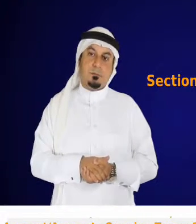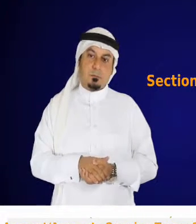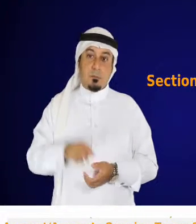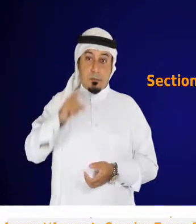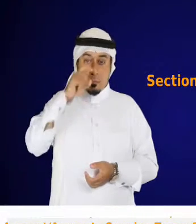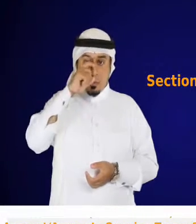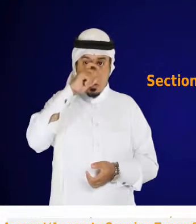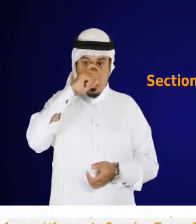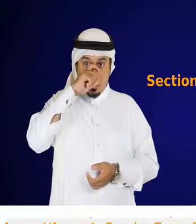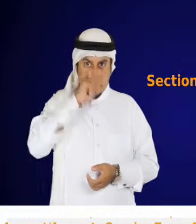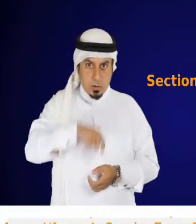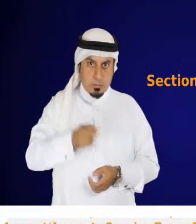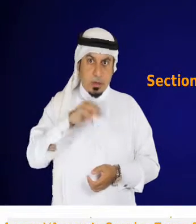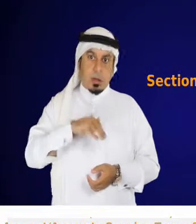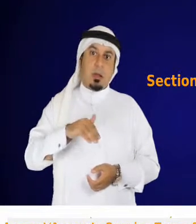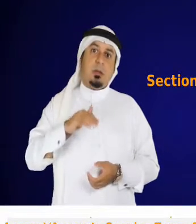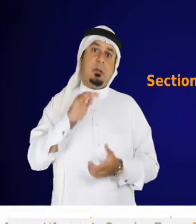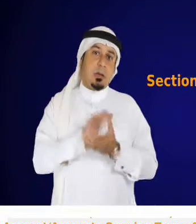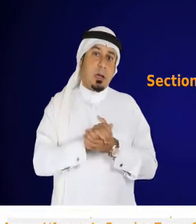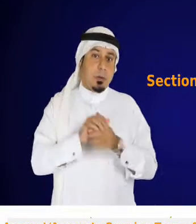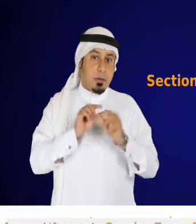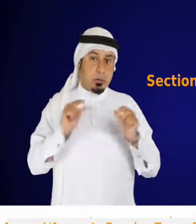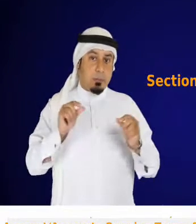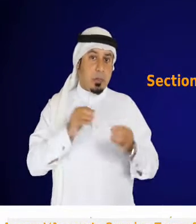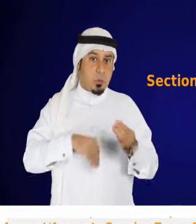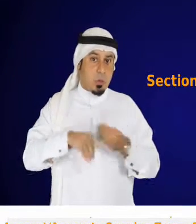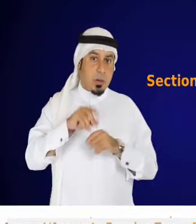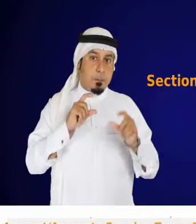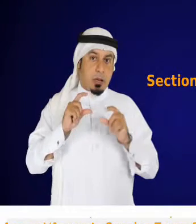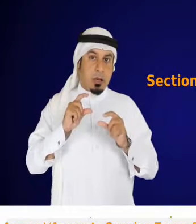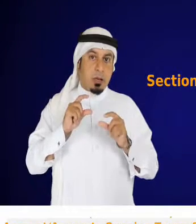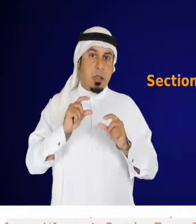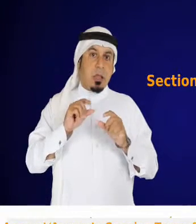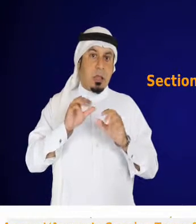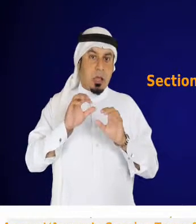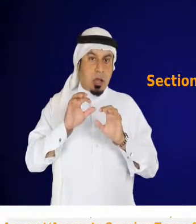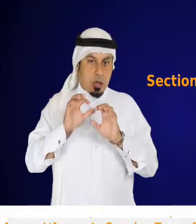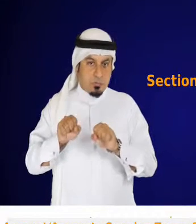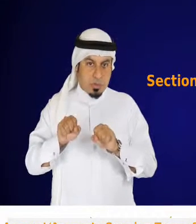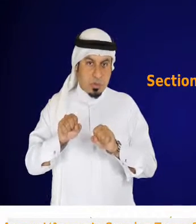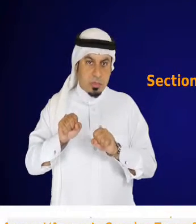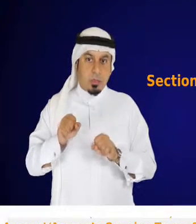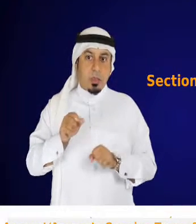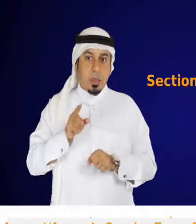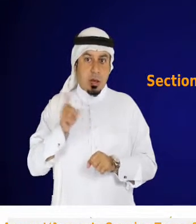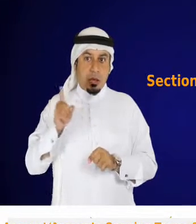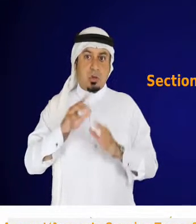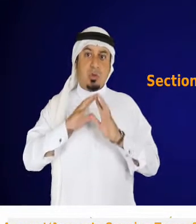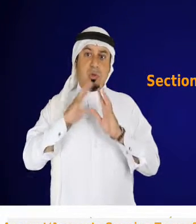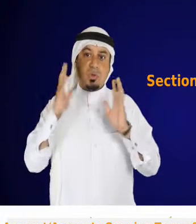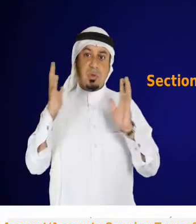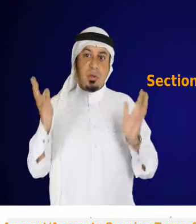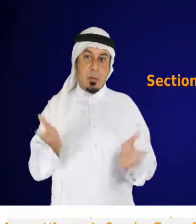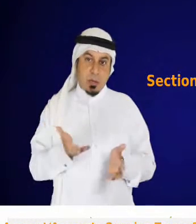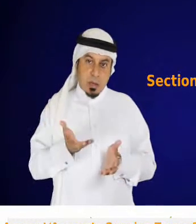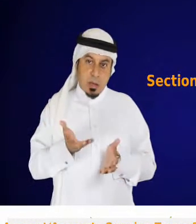(19) The account holder shall indemnify the bank against all cases, proceedings, costs, claims, demands,